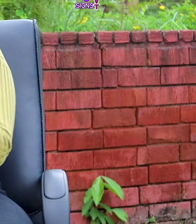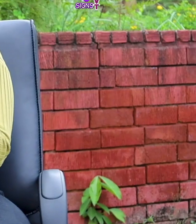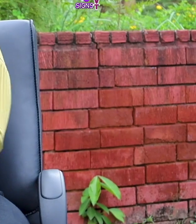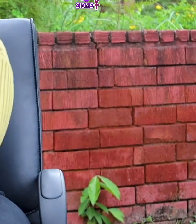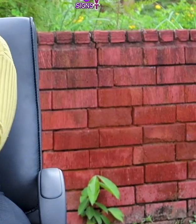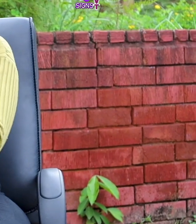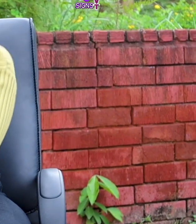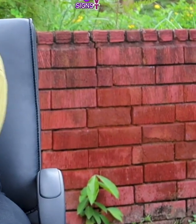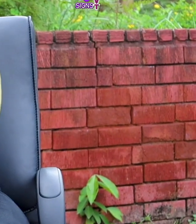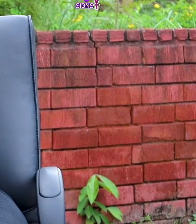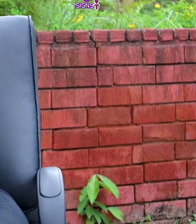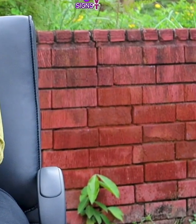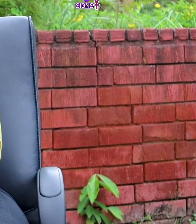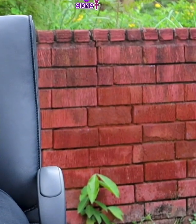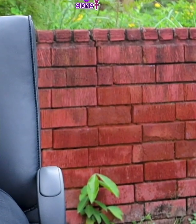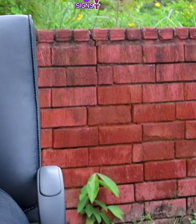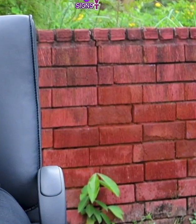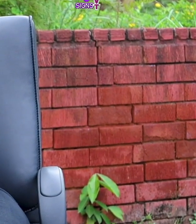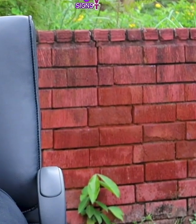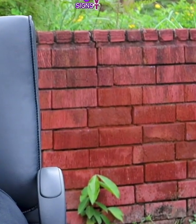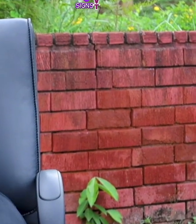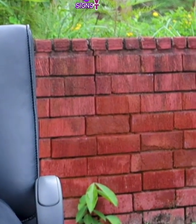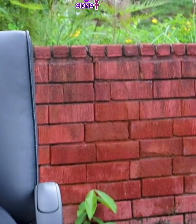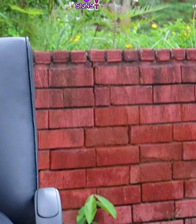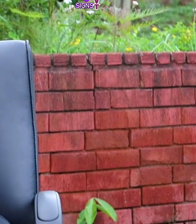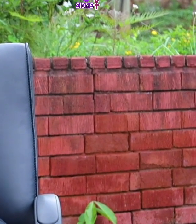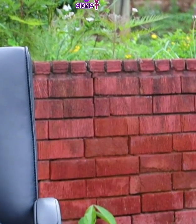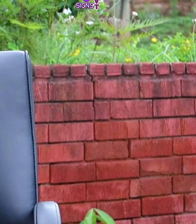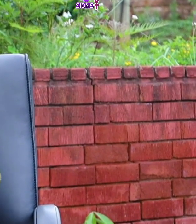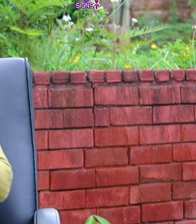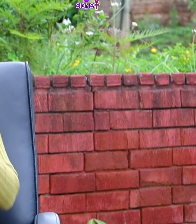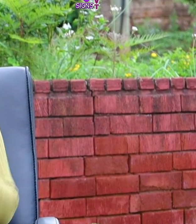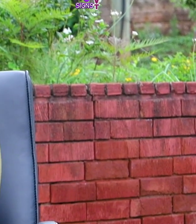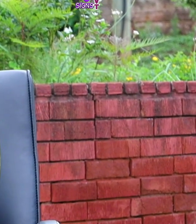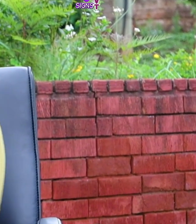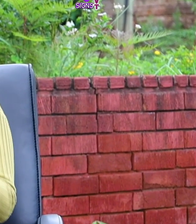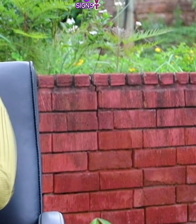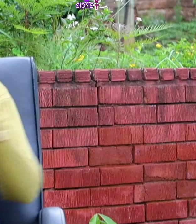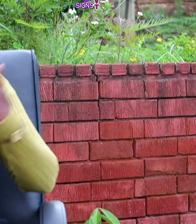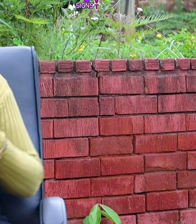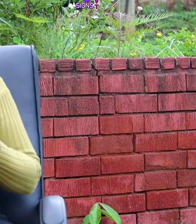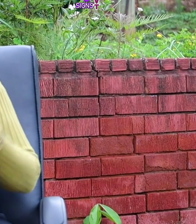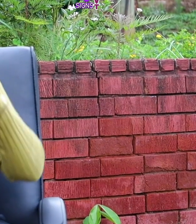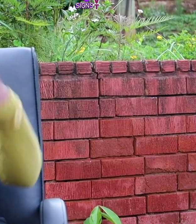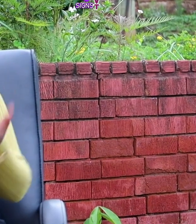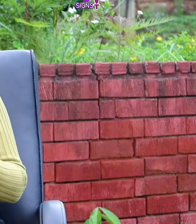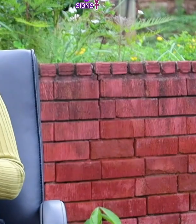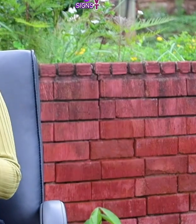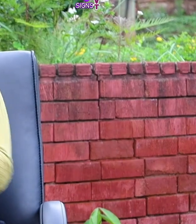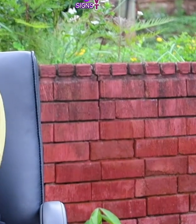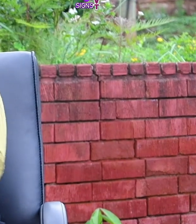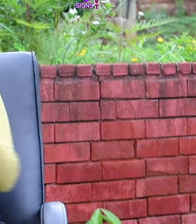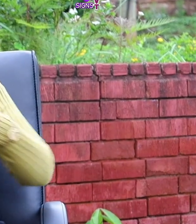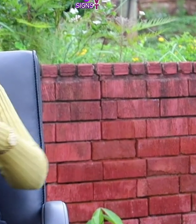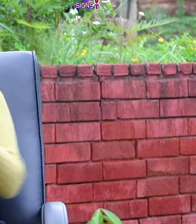Can you tell us more? What made you get interested to do and to be a neurosurgeon and not a nurse, not a